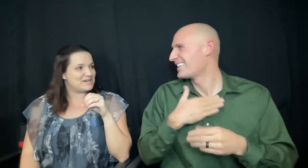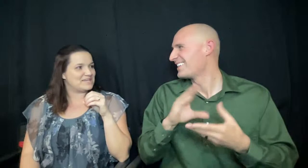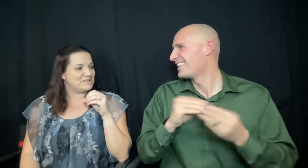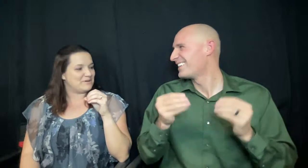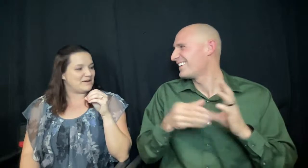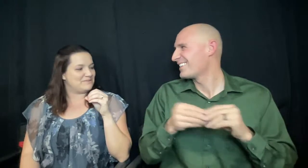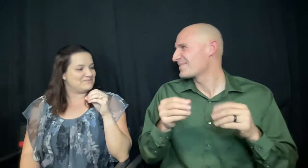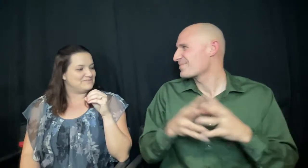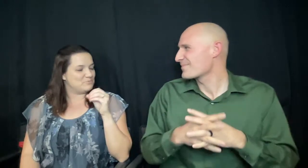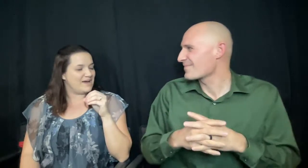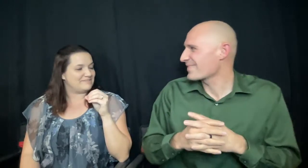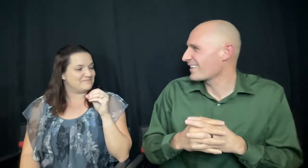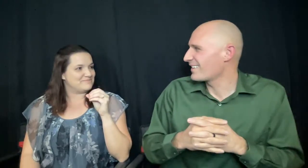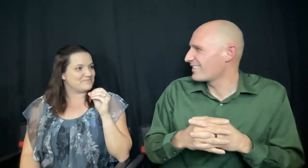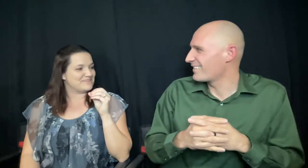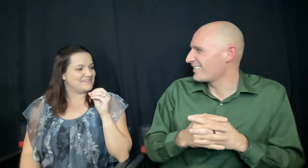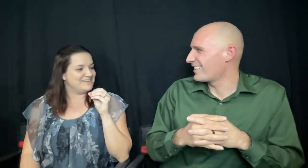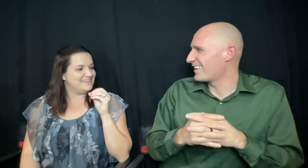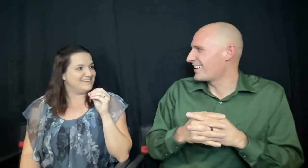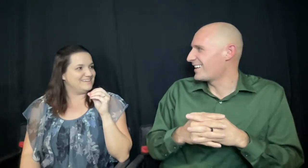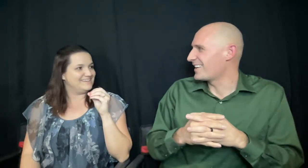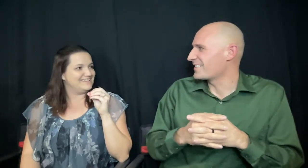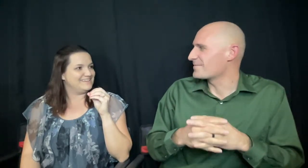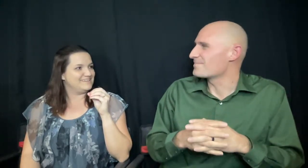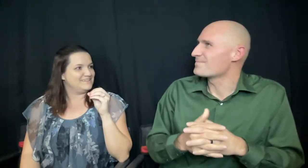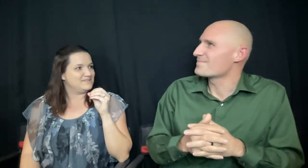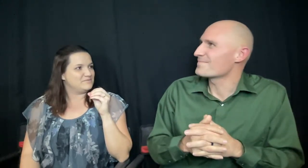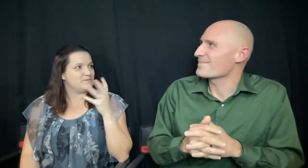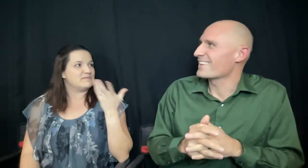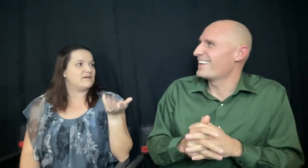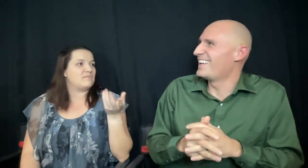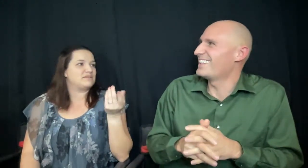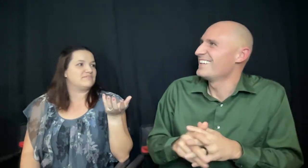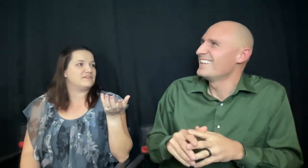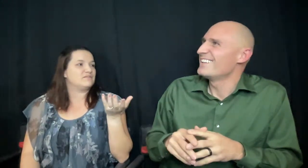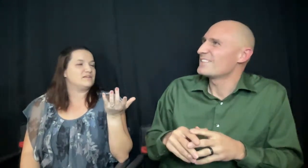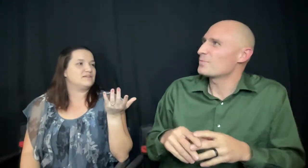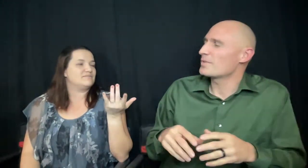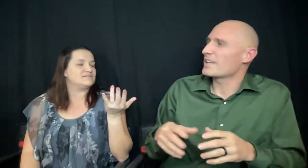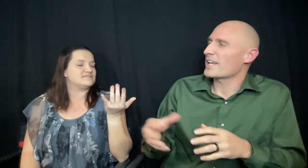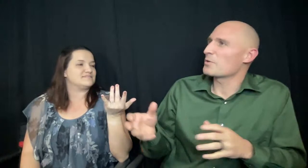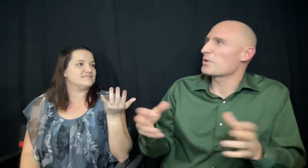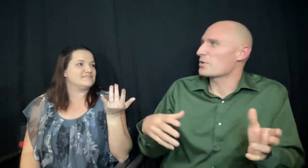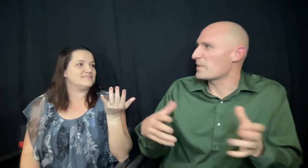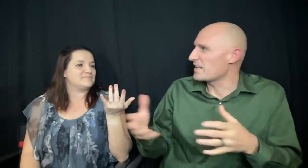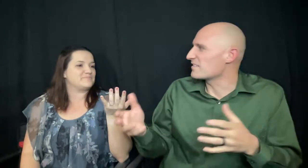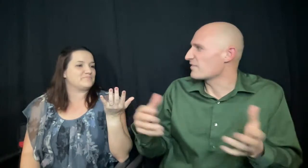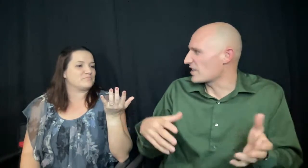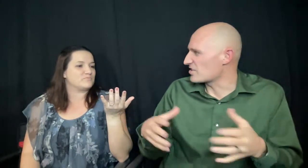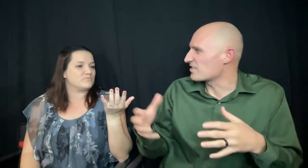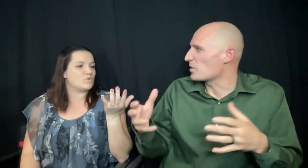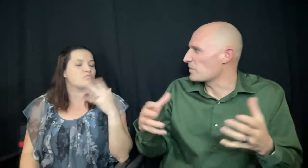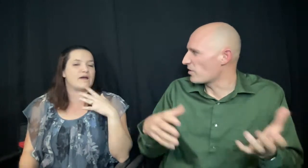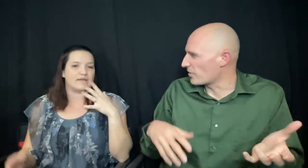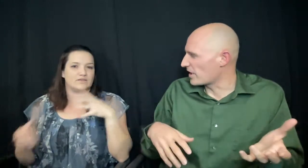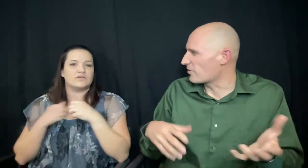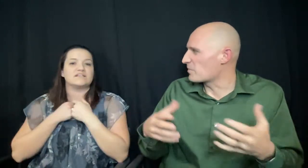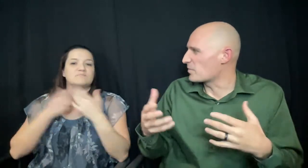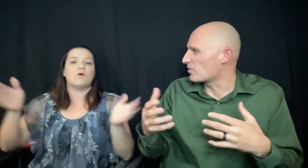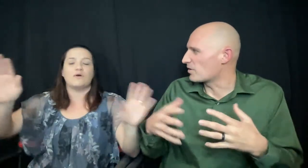talking about what? Living. It was like how we'd go to meetings and conventions and we'd be only hearing people.